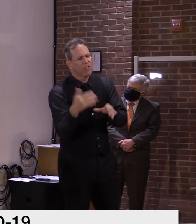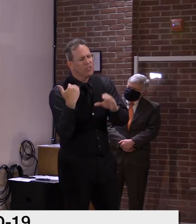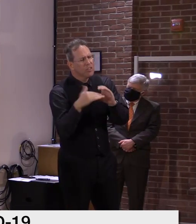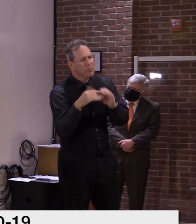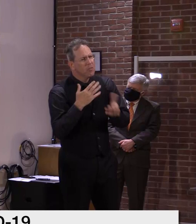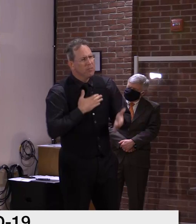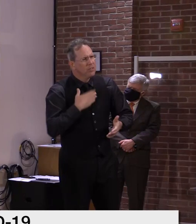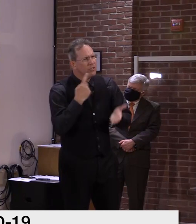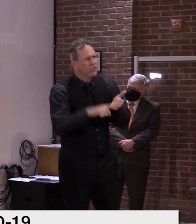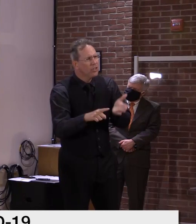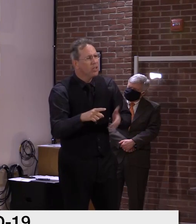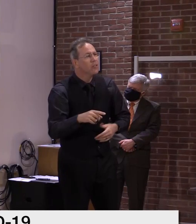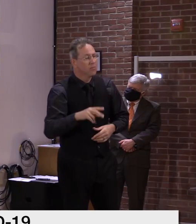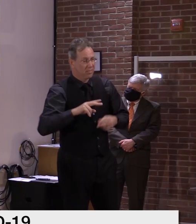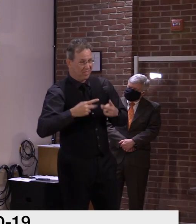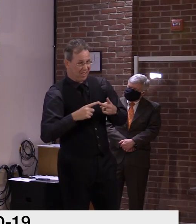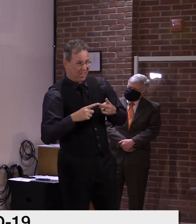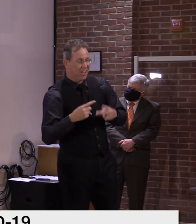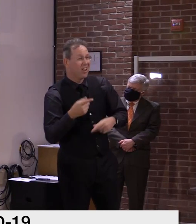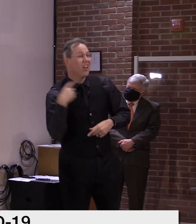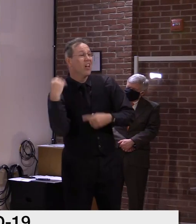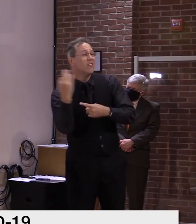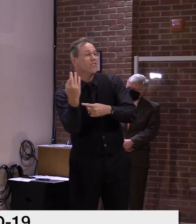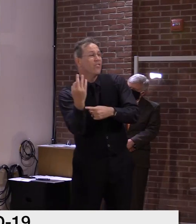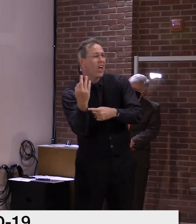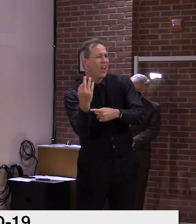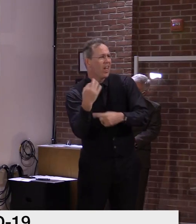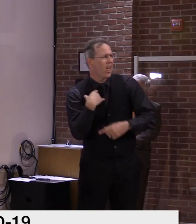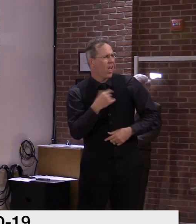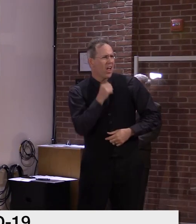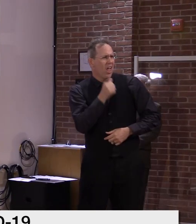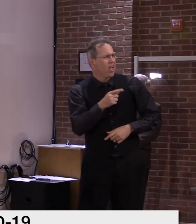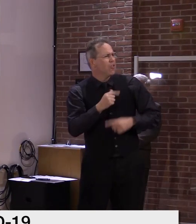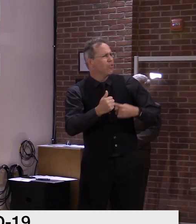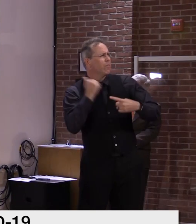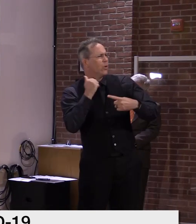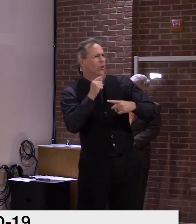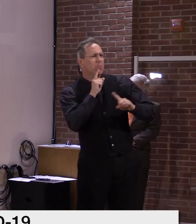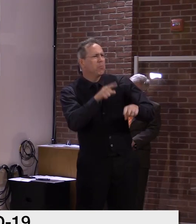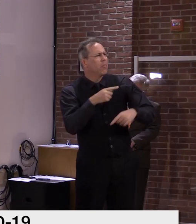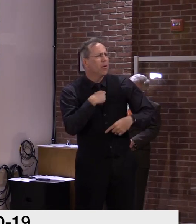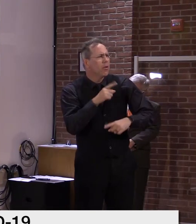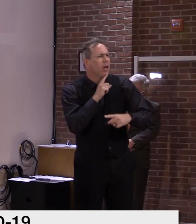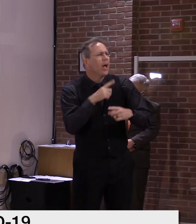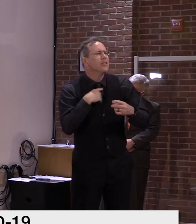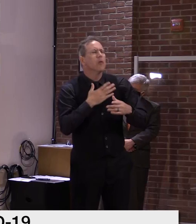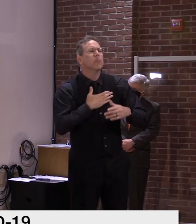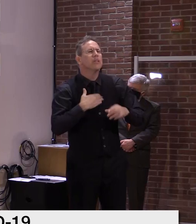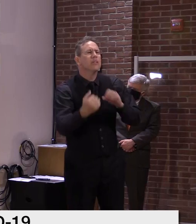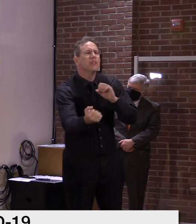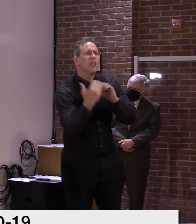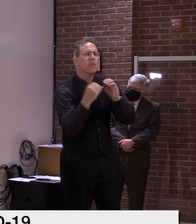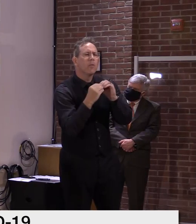When the question was asked on Friday, I didn't decline to comment. I asked you to send me the information so I could comment.